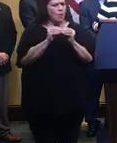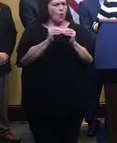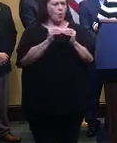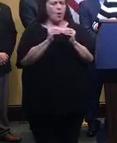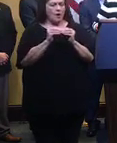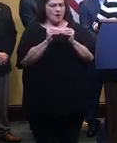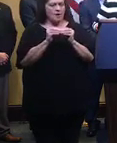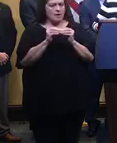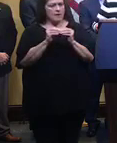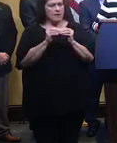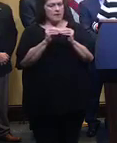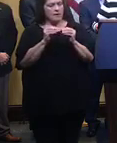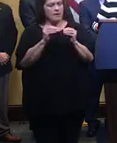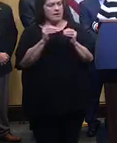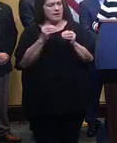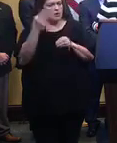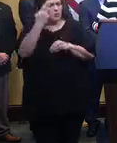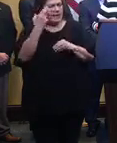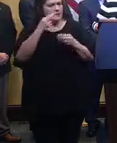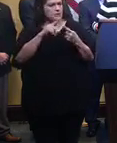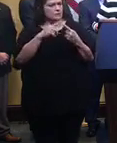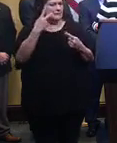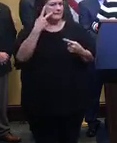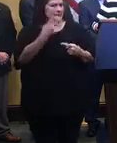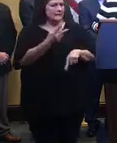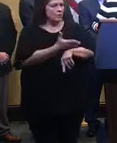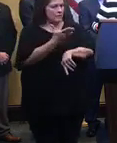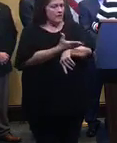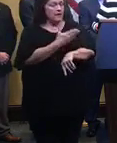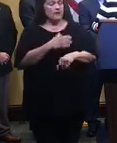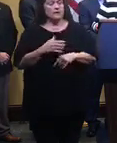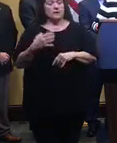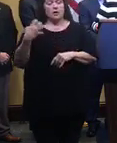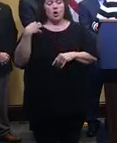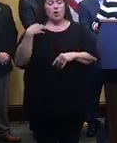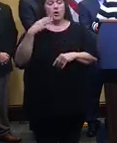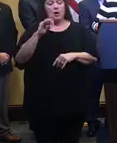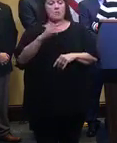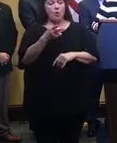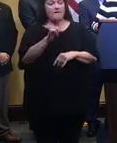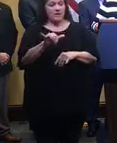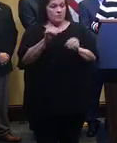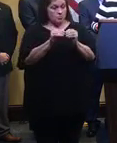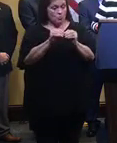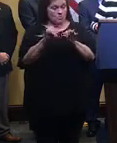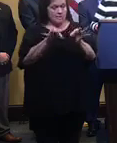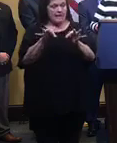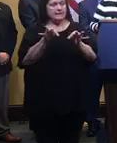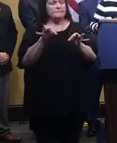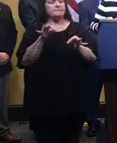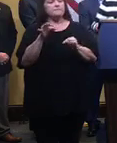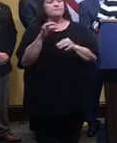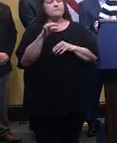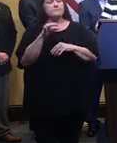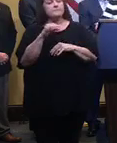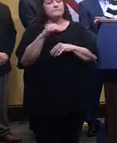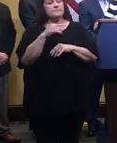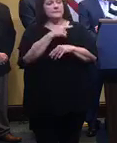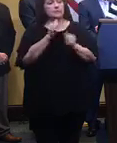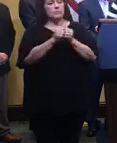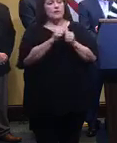had on our city. You will hear more from Colonel Murphy at this time, who again is with